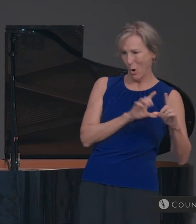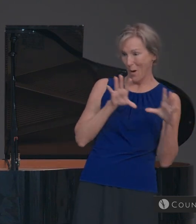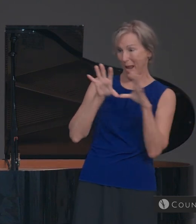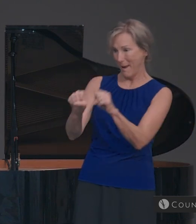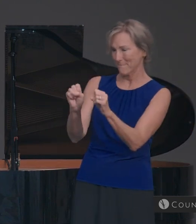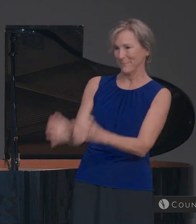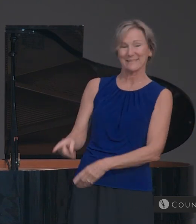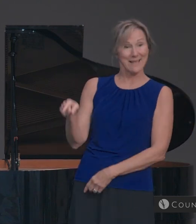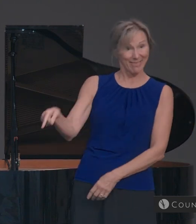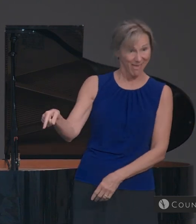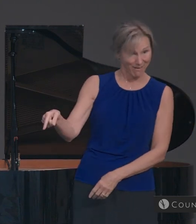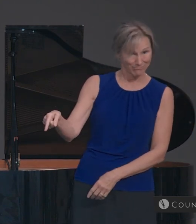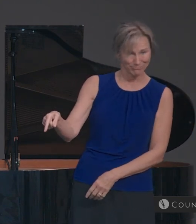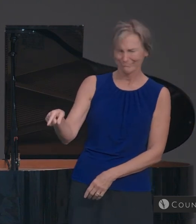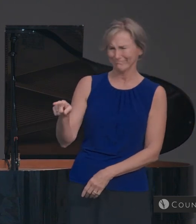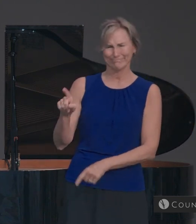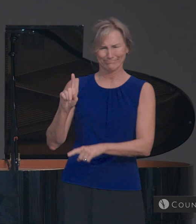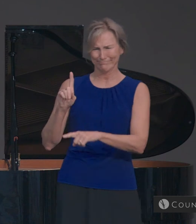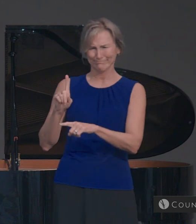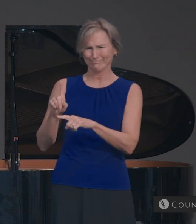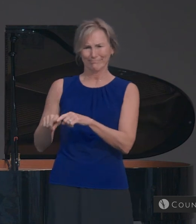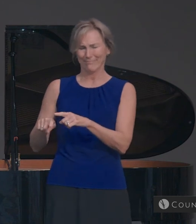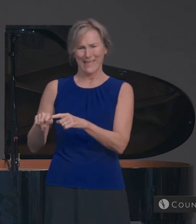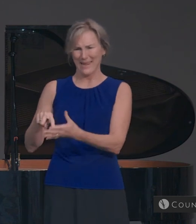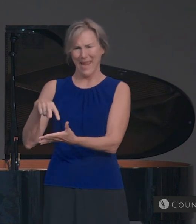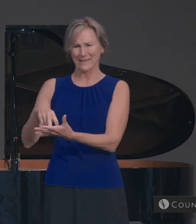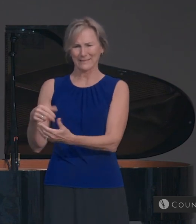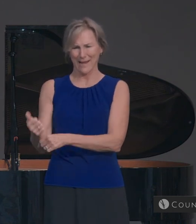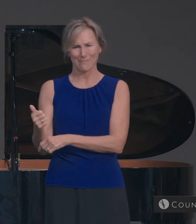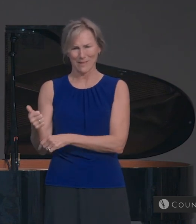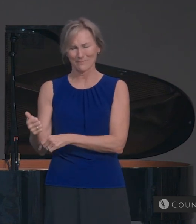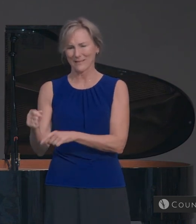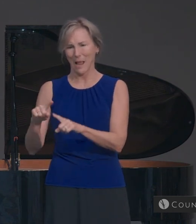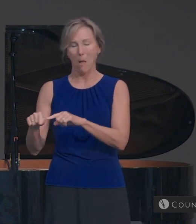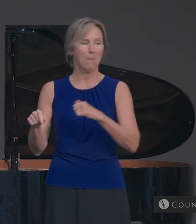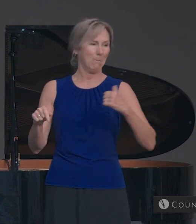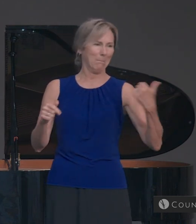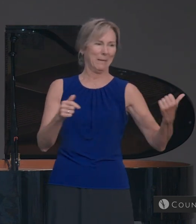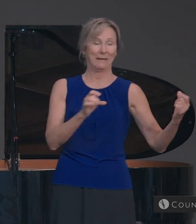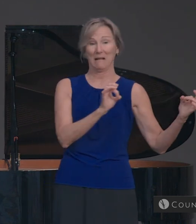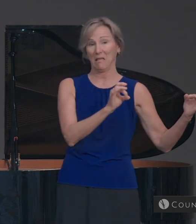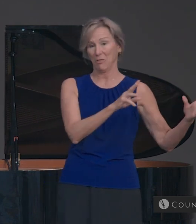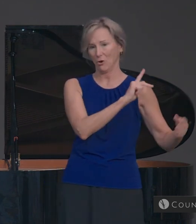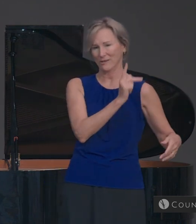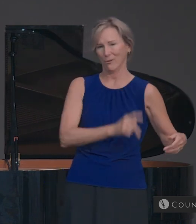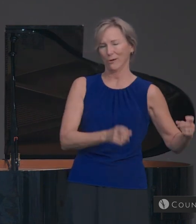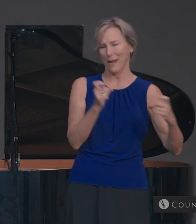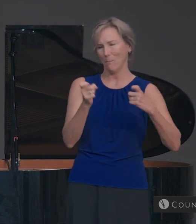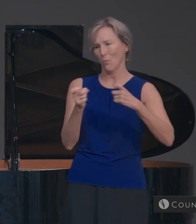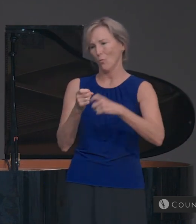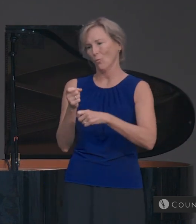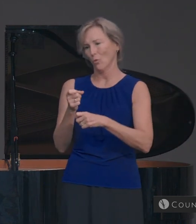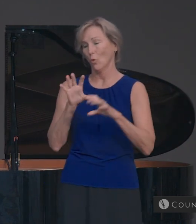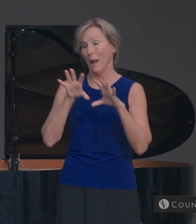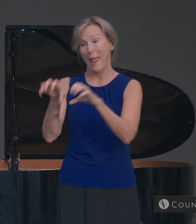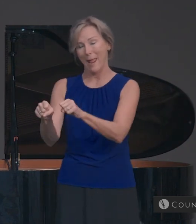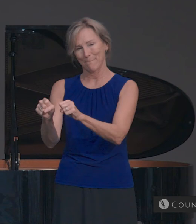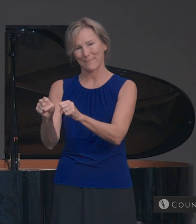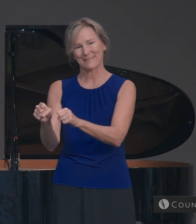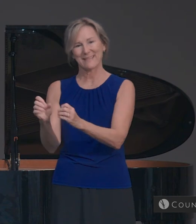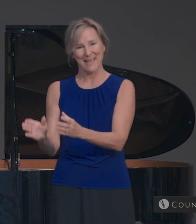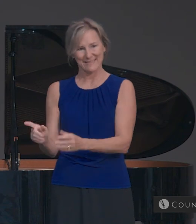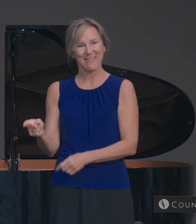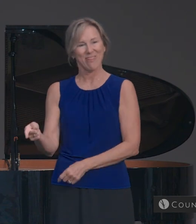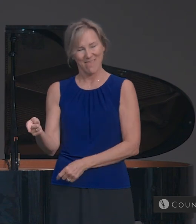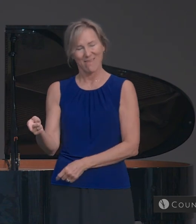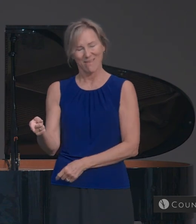not remain standing on its own, but it would be rule of and reign of another despotic king. Again, a call to